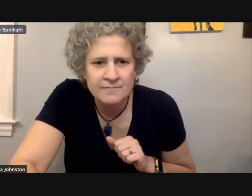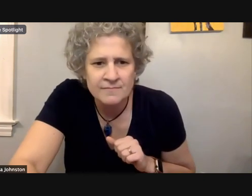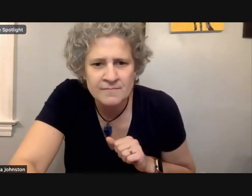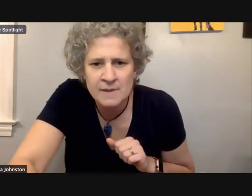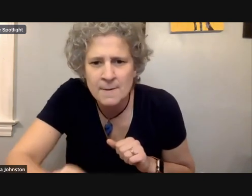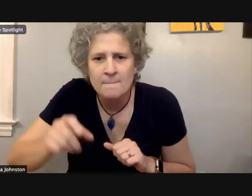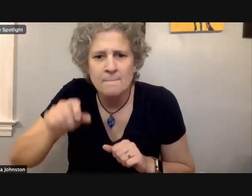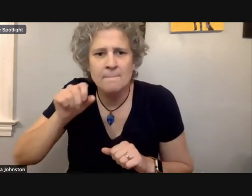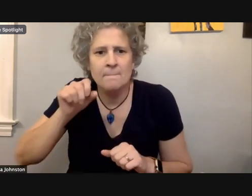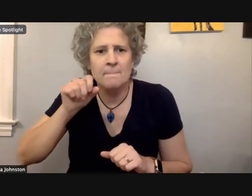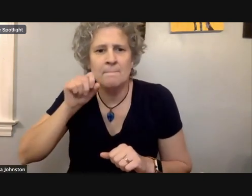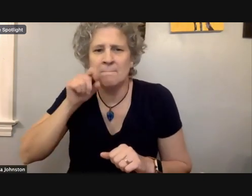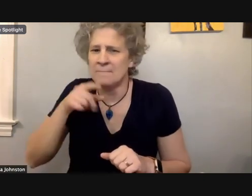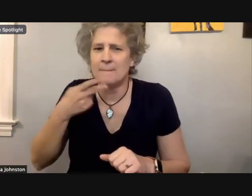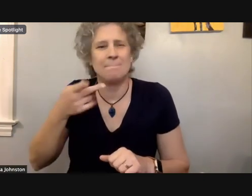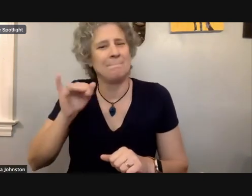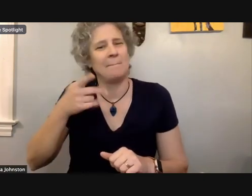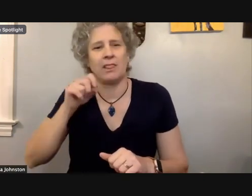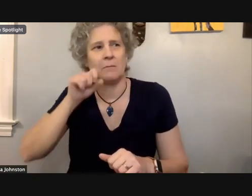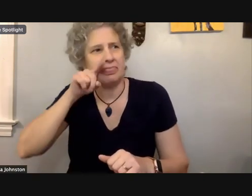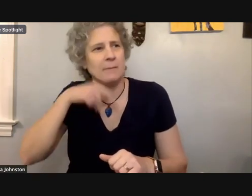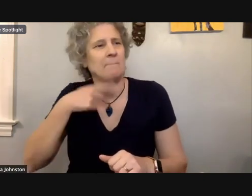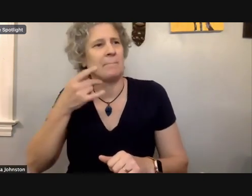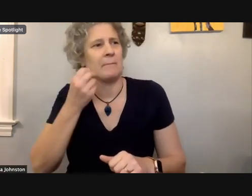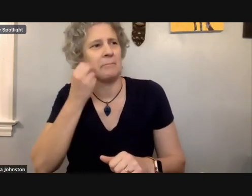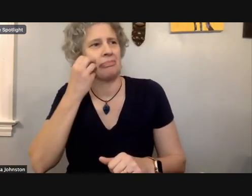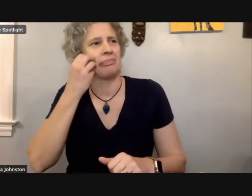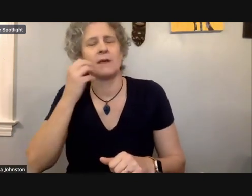operationally how you use it. Same thing with a tampon.